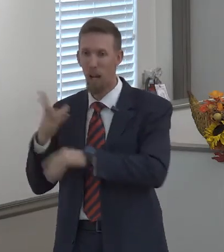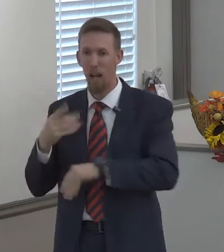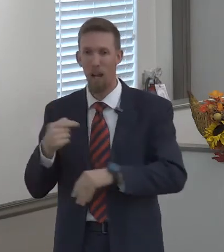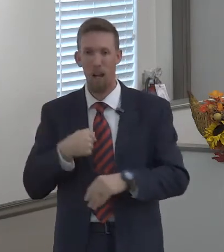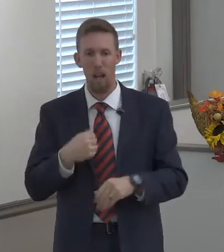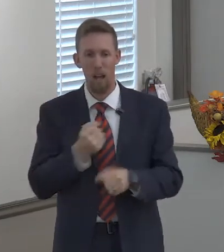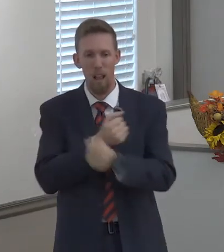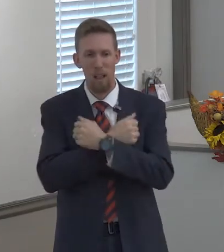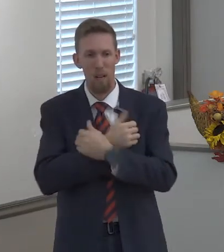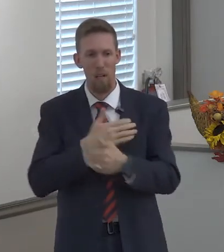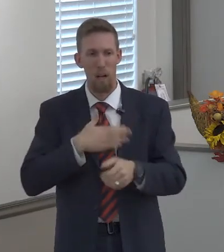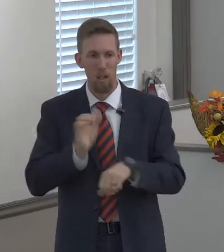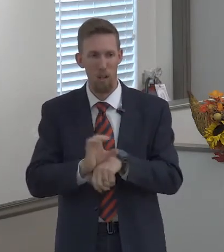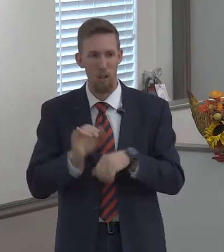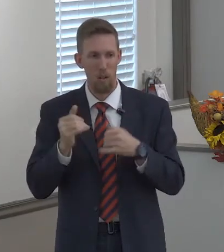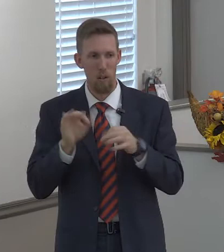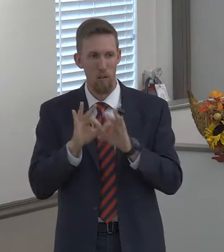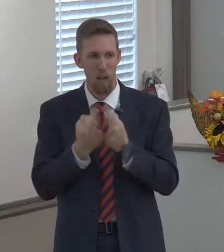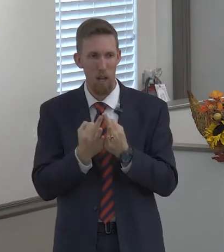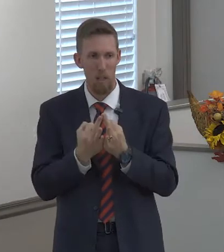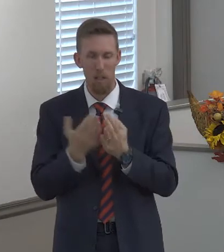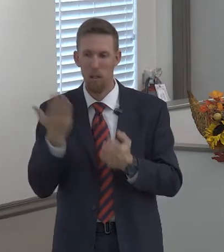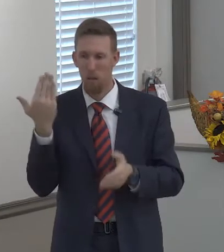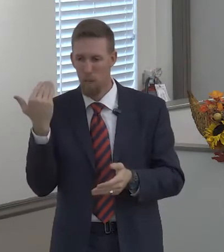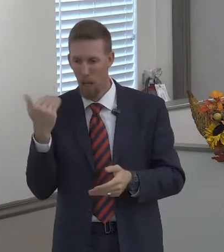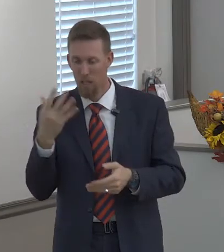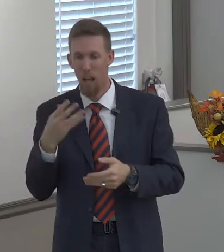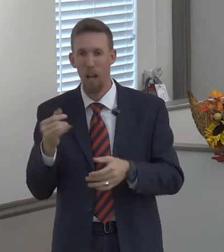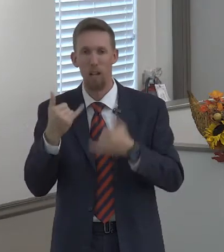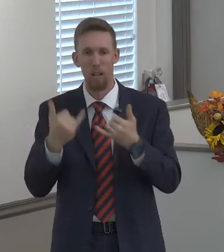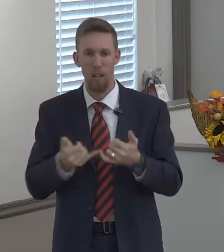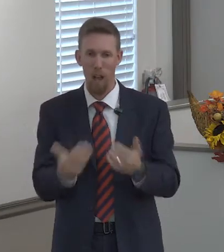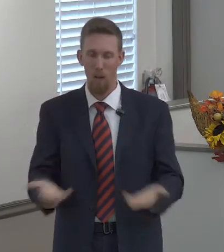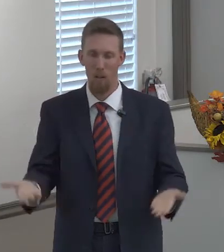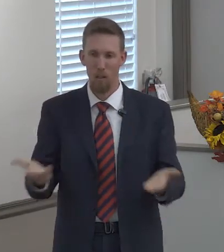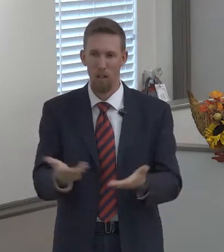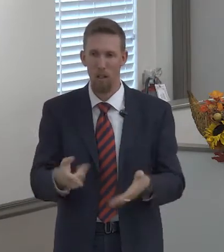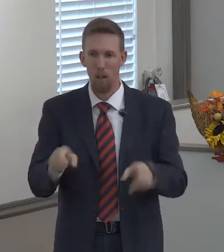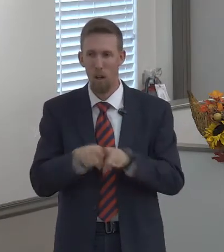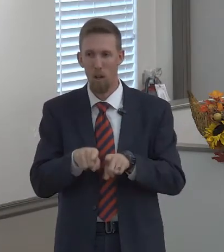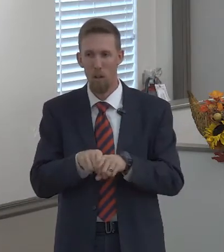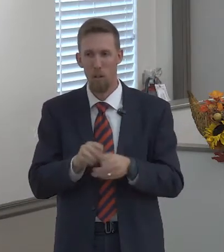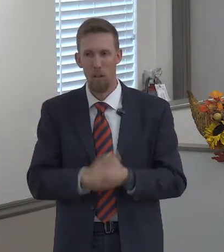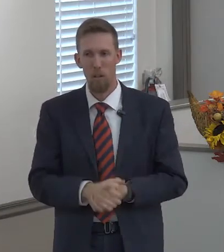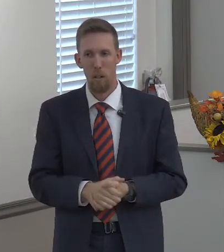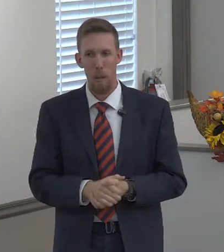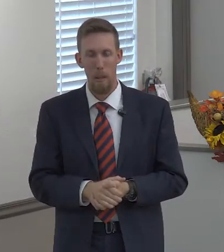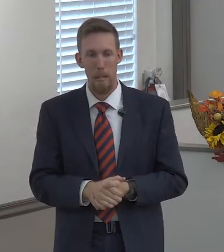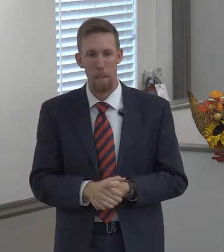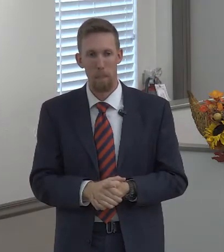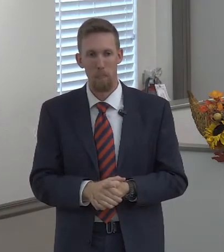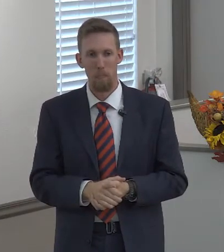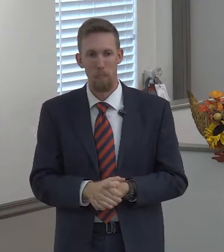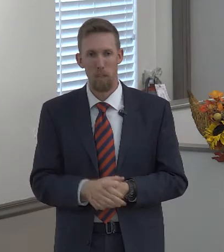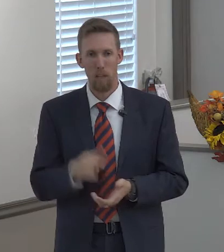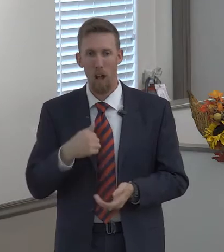prayer requests, so let's go ahead and go to prayer. Gary, why don't you go ahead and start us in prayer? I thought I was going to